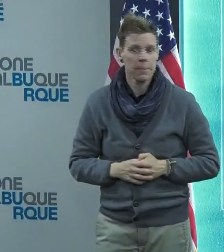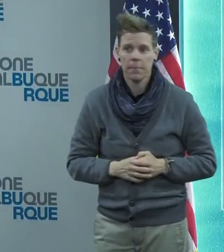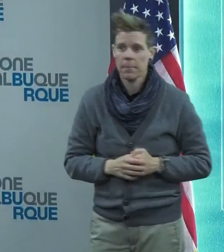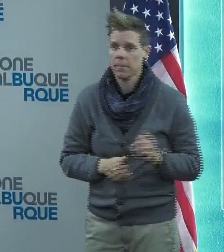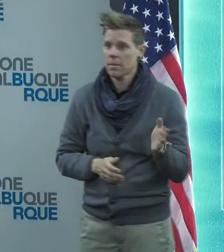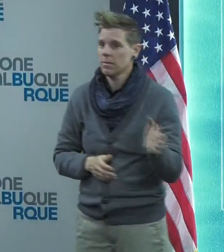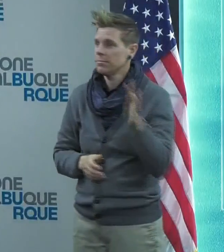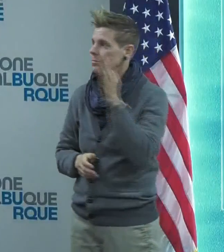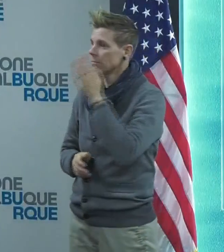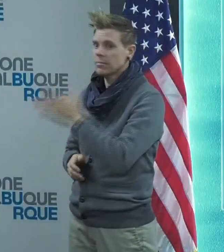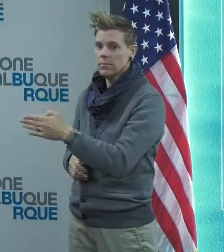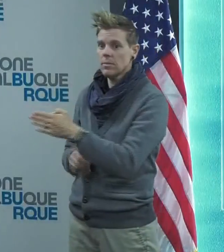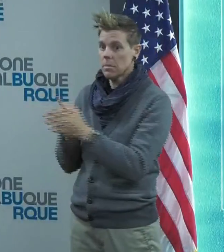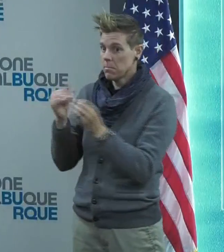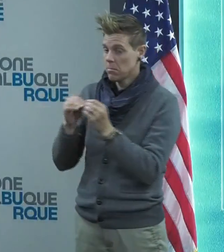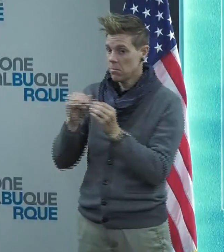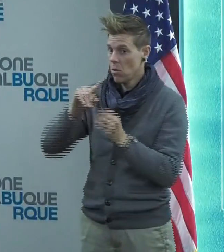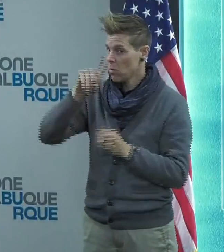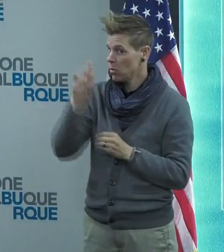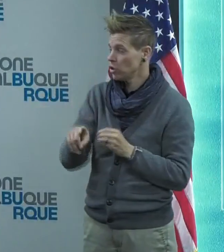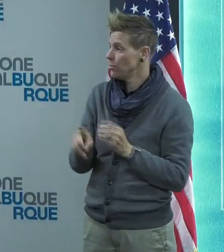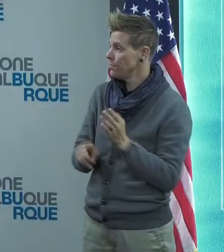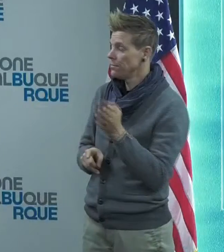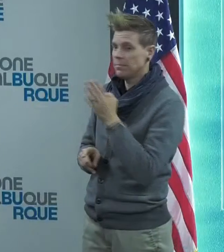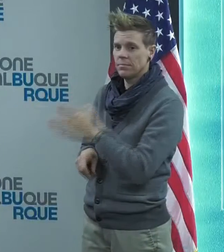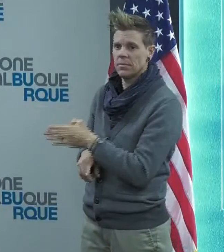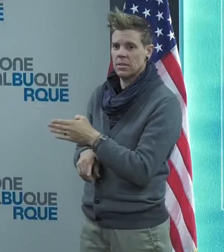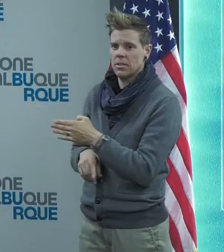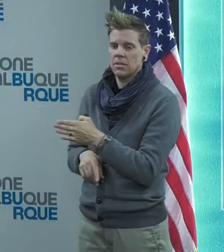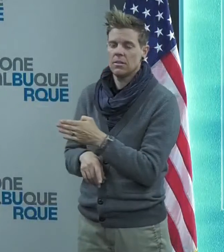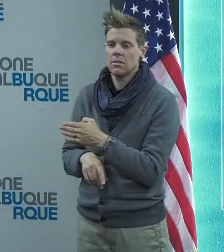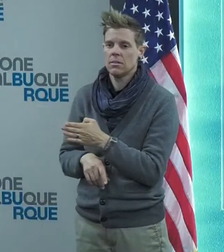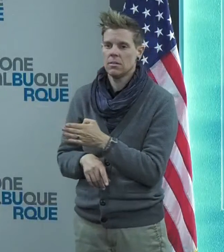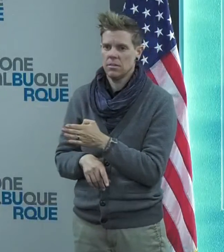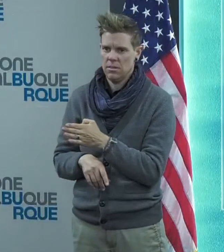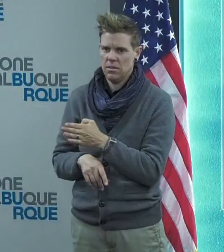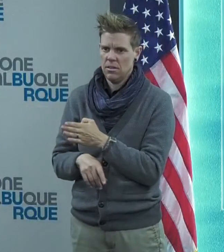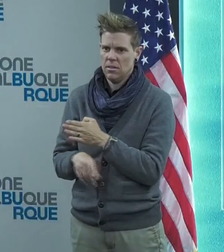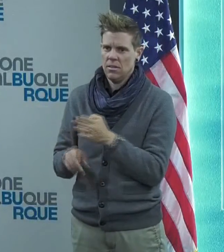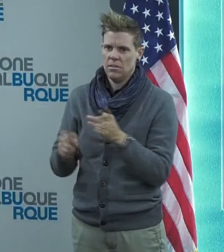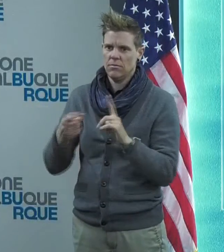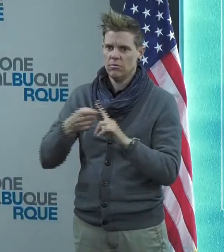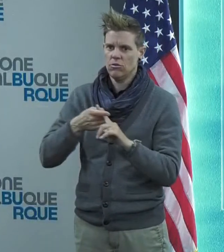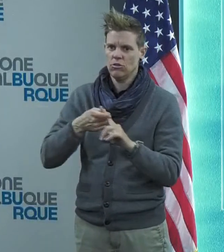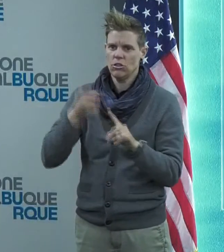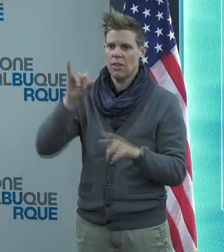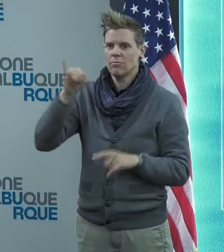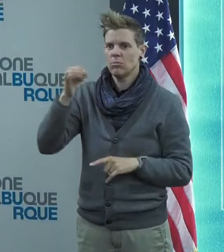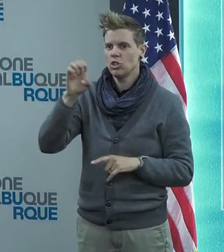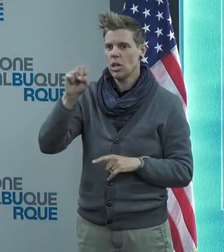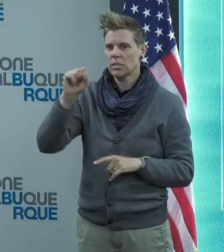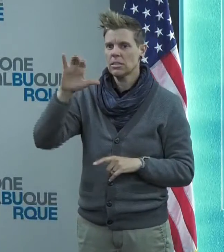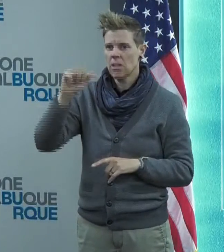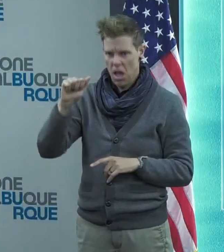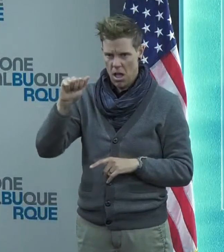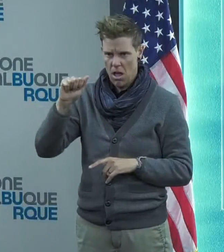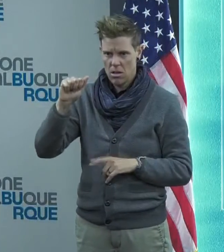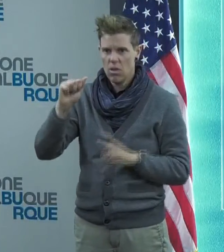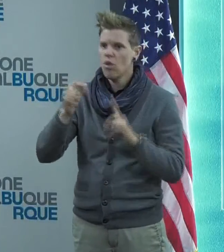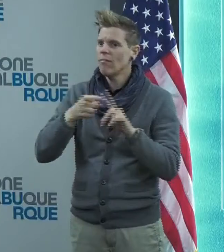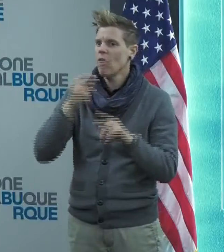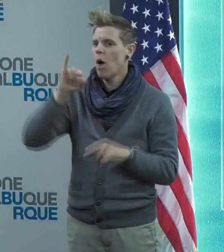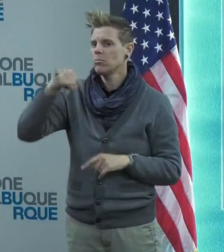Okay, other questions? I got another question from Jessica Dyer at the Journal. Has the city established some